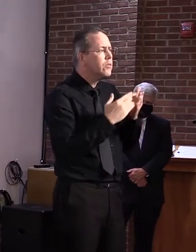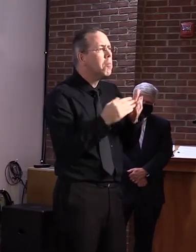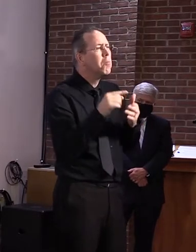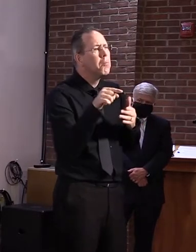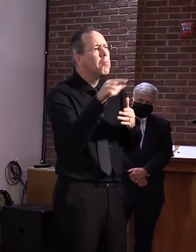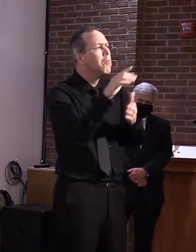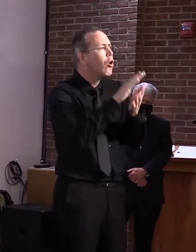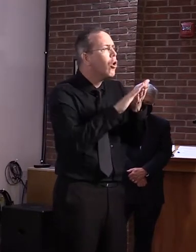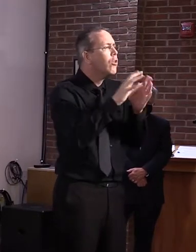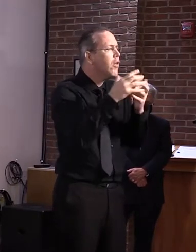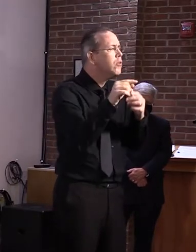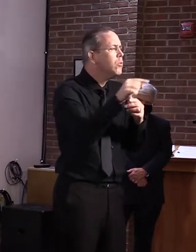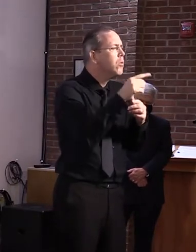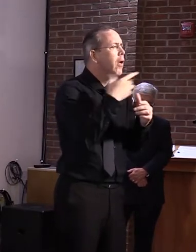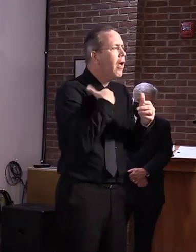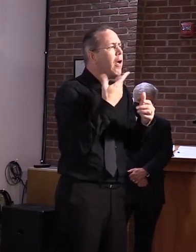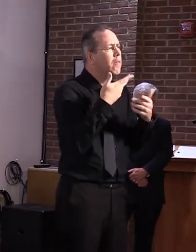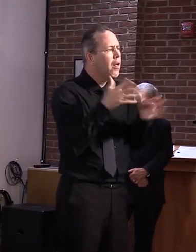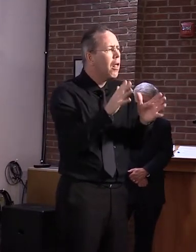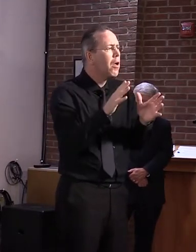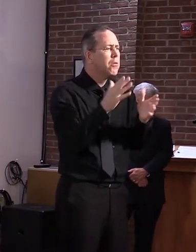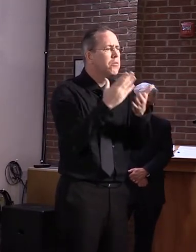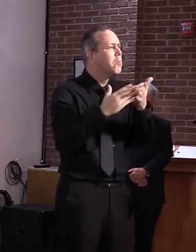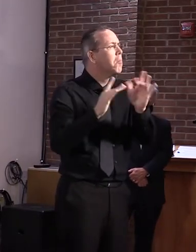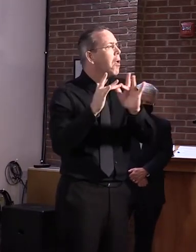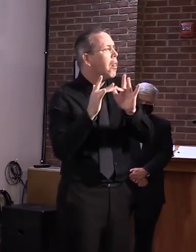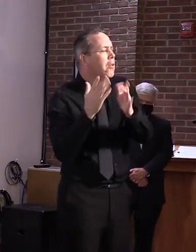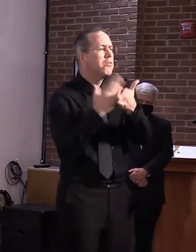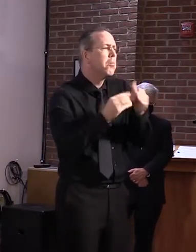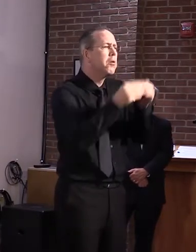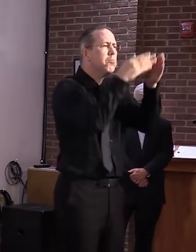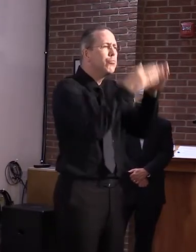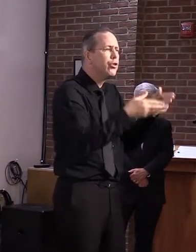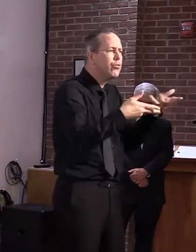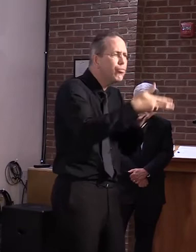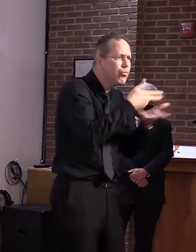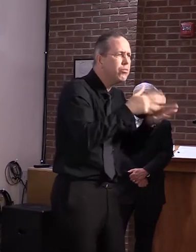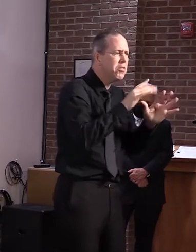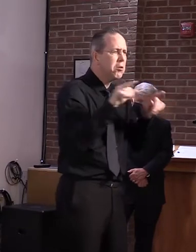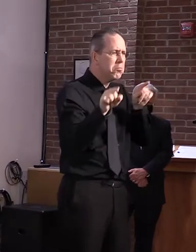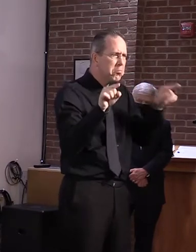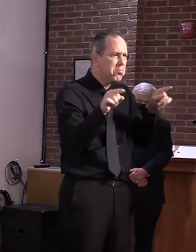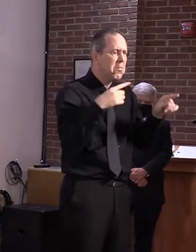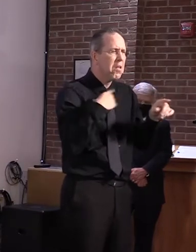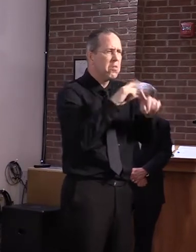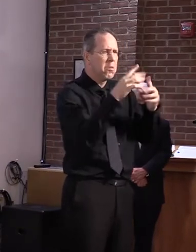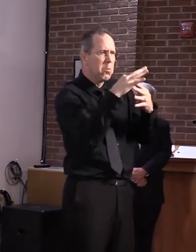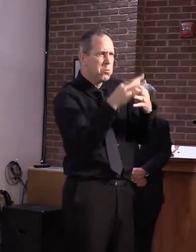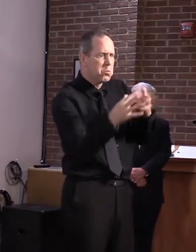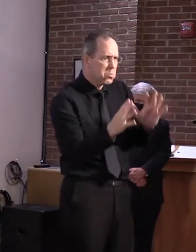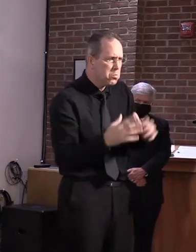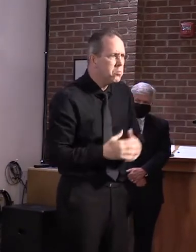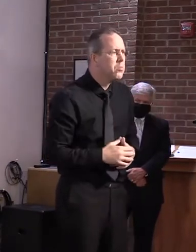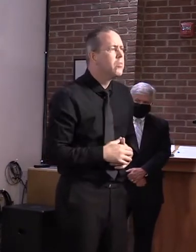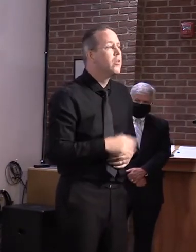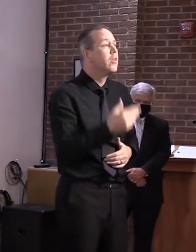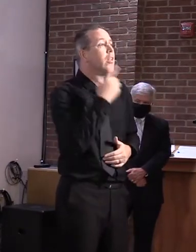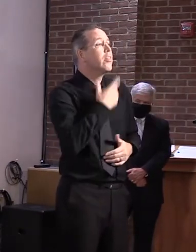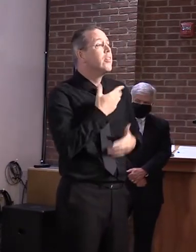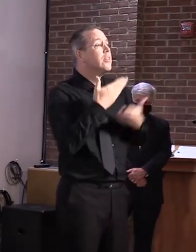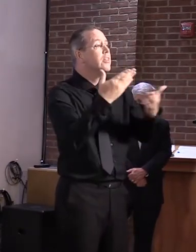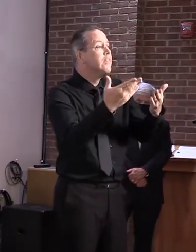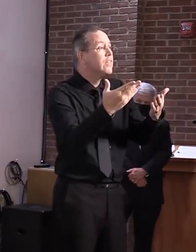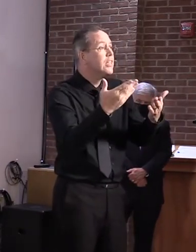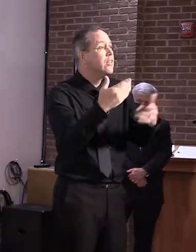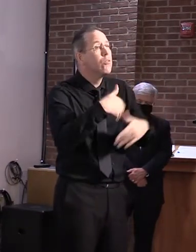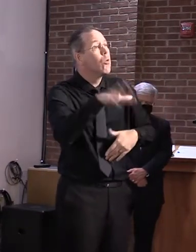going to be done at Thanksgiving and go home, and then continue online if the school requires that to happen, or some of them may take their finals and be done.